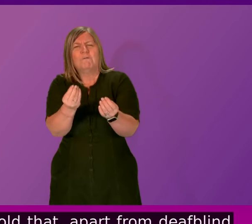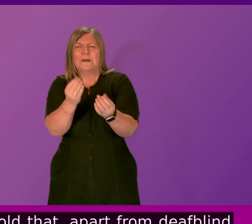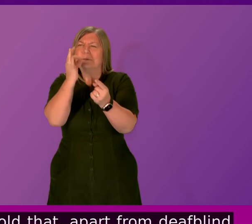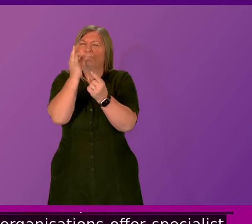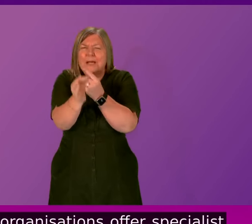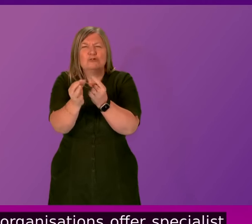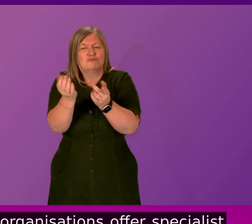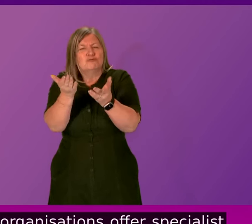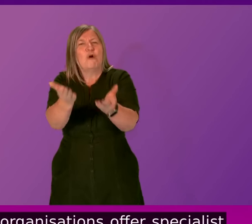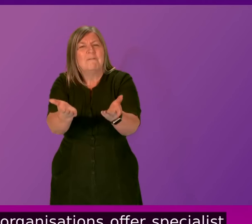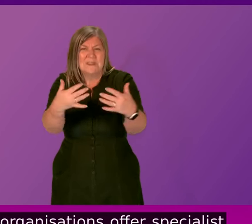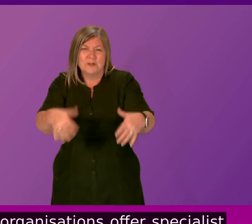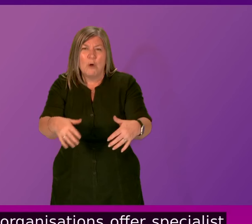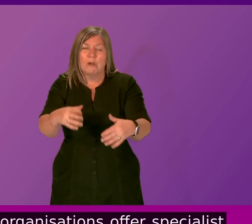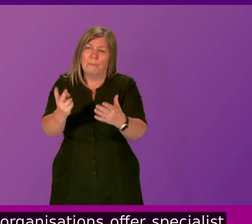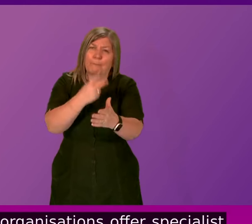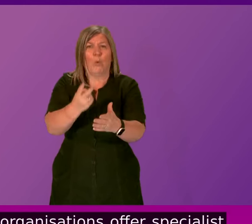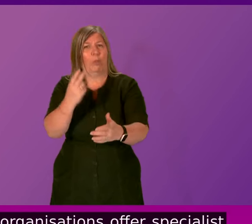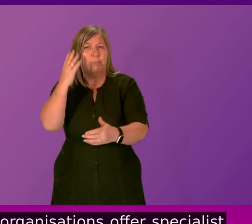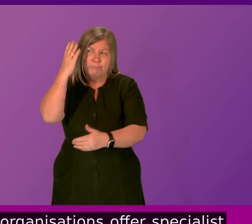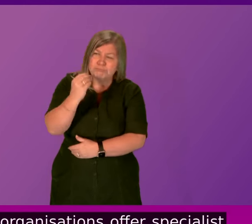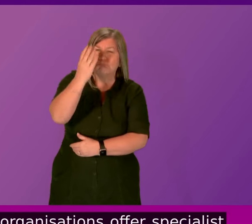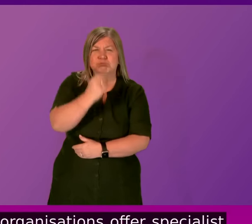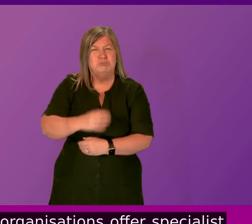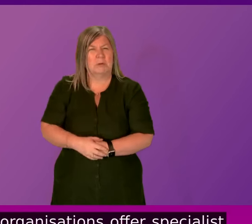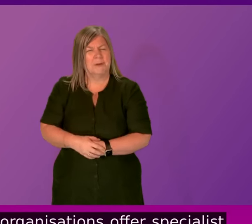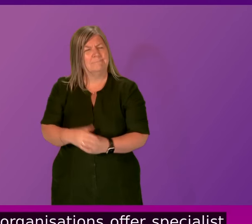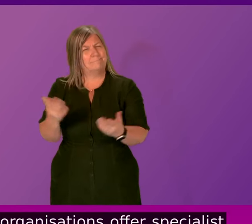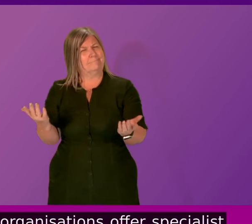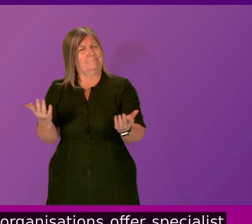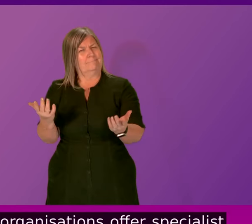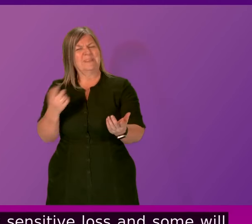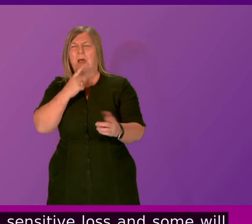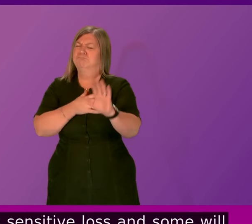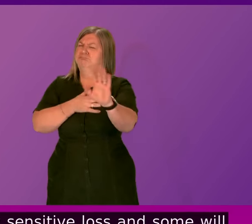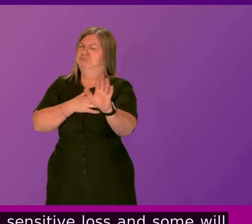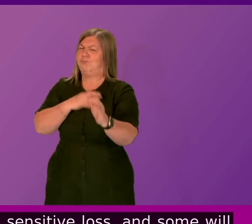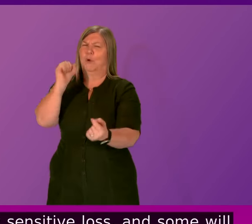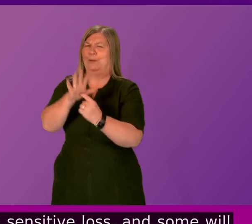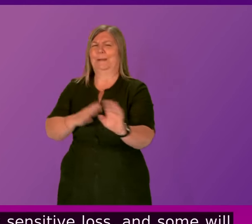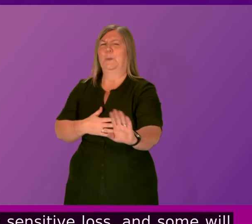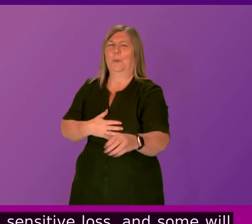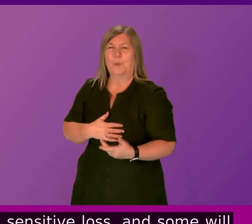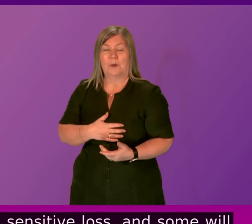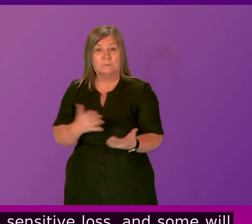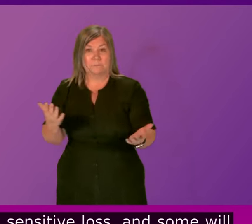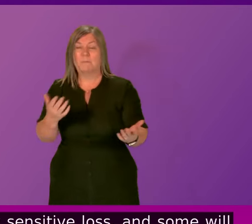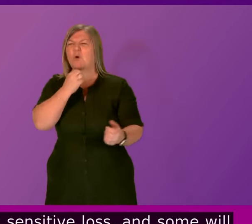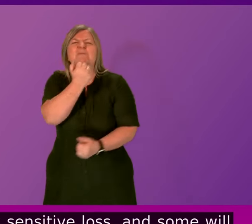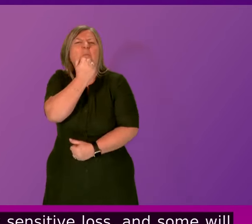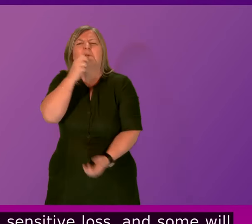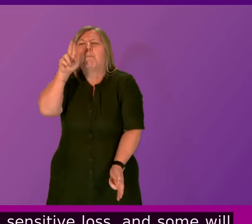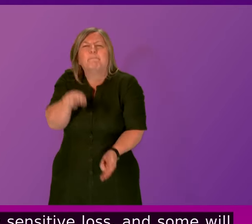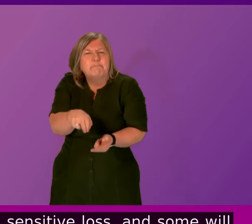dual sensory loss. And some will argue this issue is not a priority, given the low incidence rate